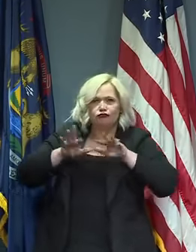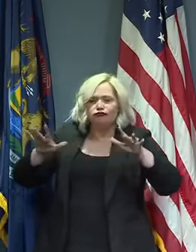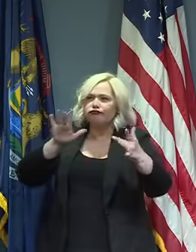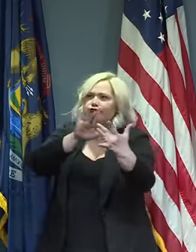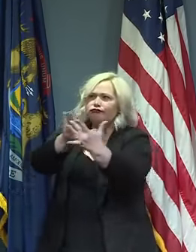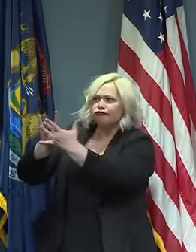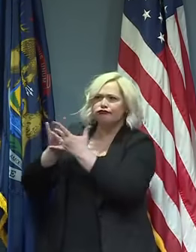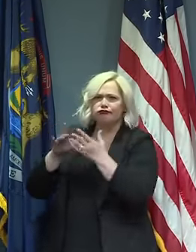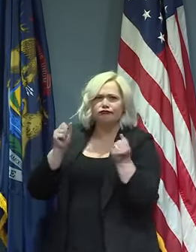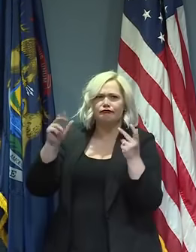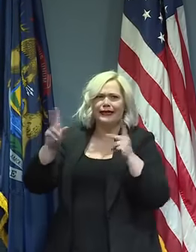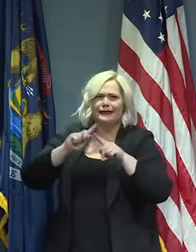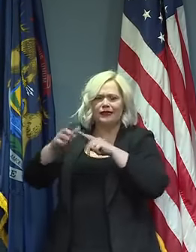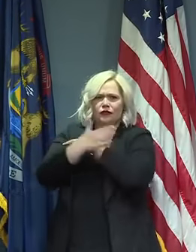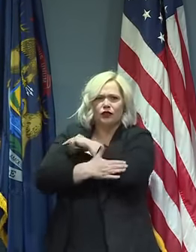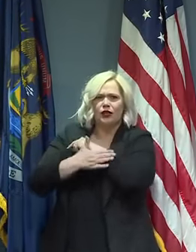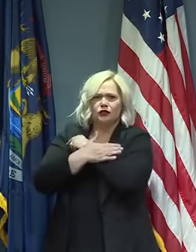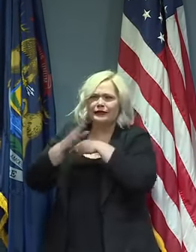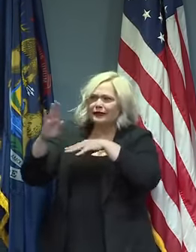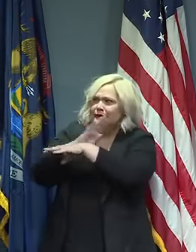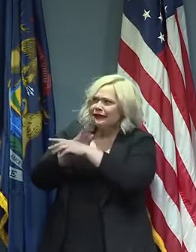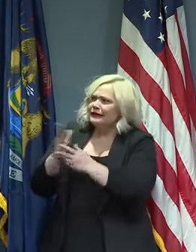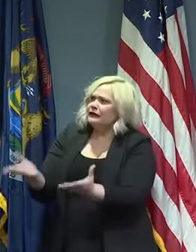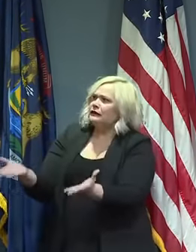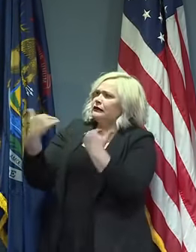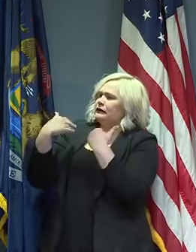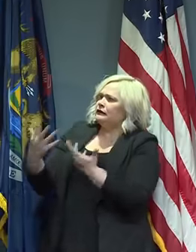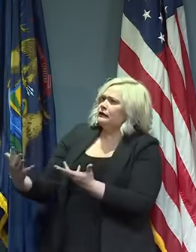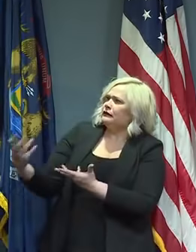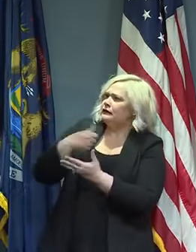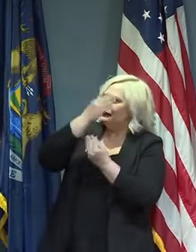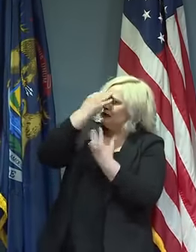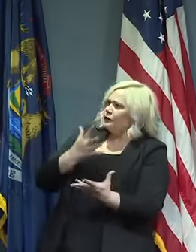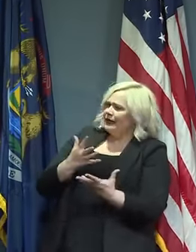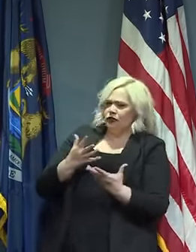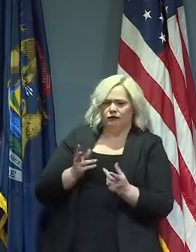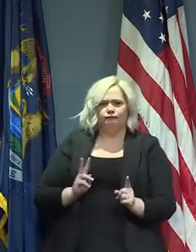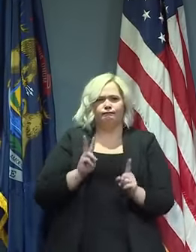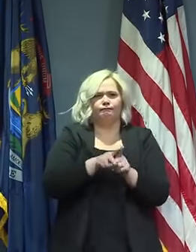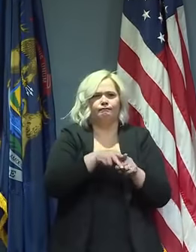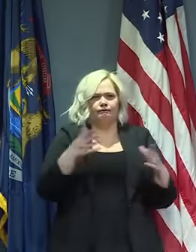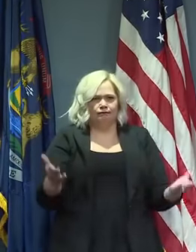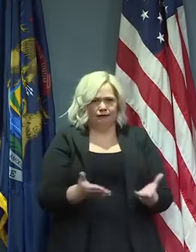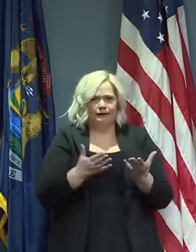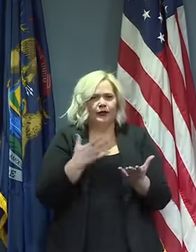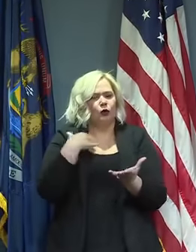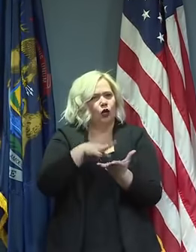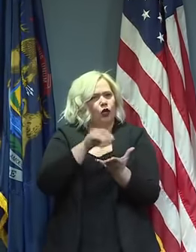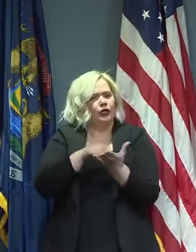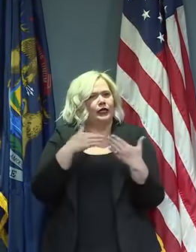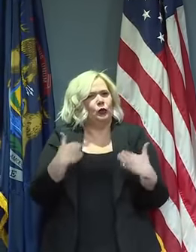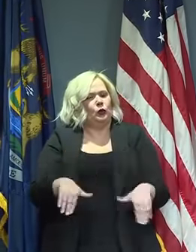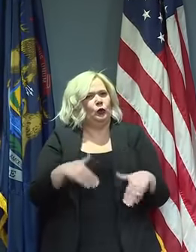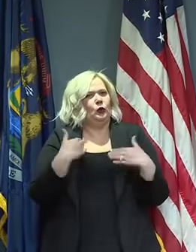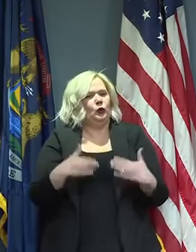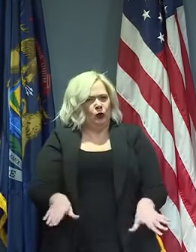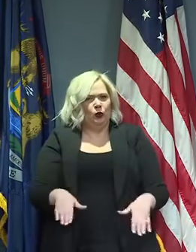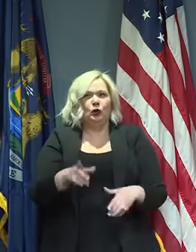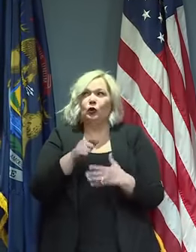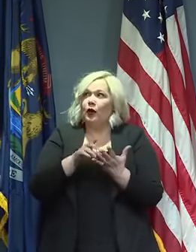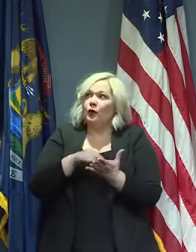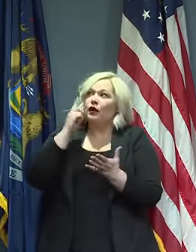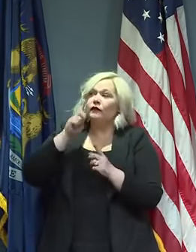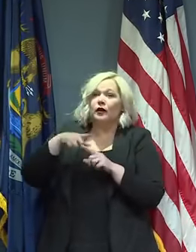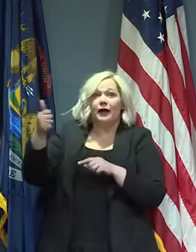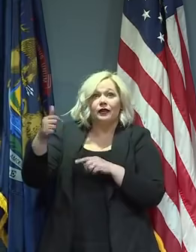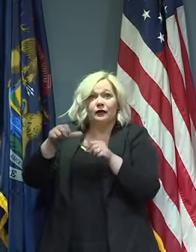we're evaluating this feedback real time, and we are learning a lot. And I think the findings are very promising in